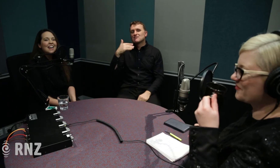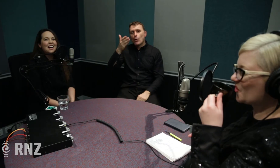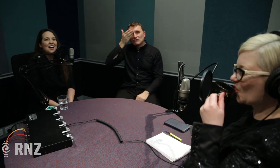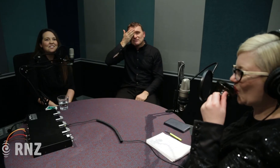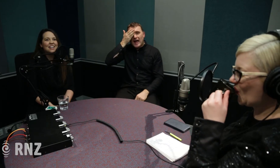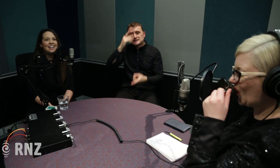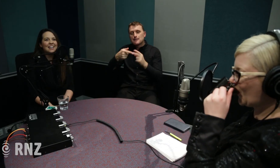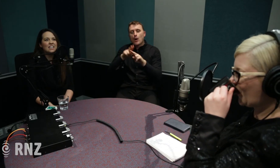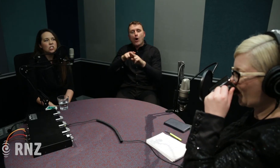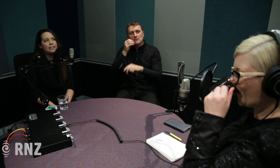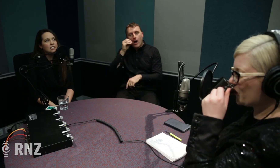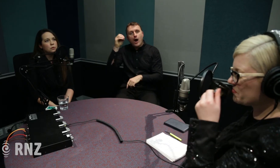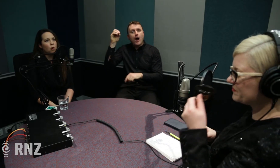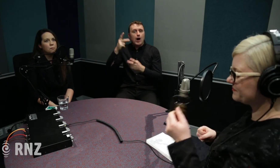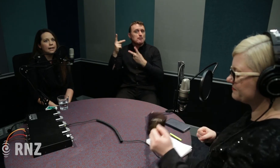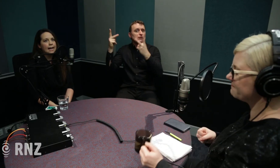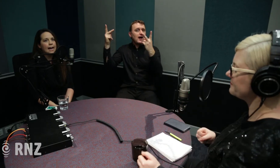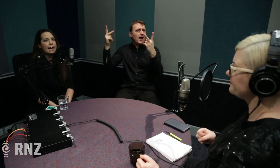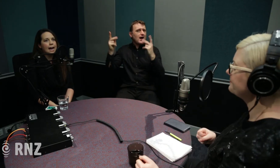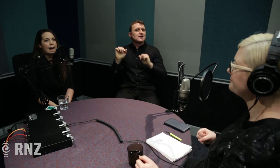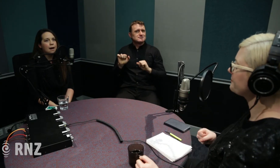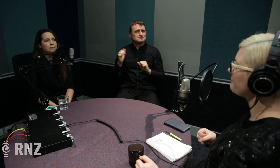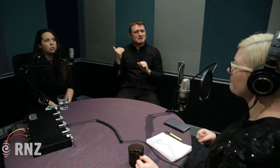interesting. Challenges with opera.